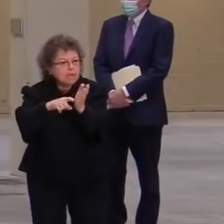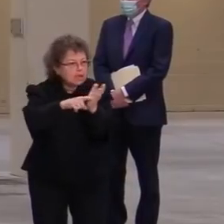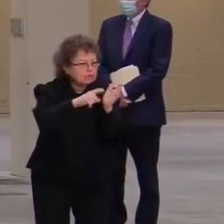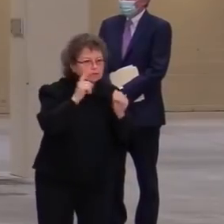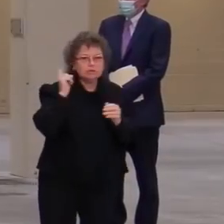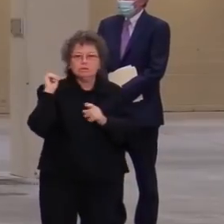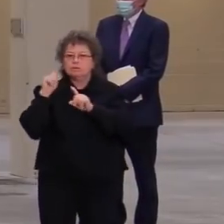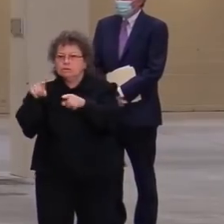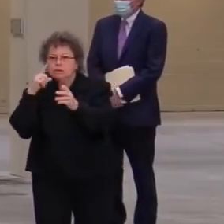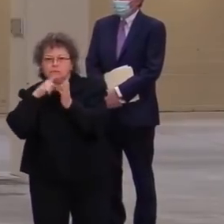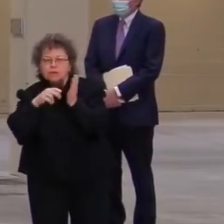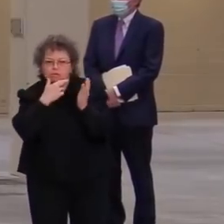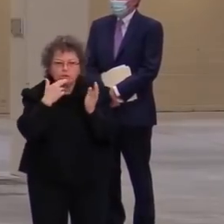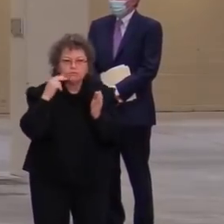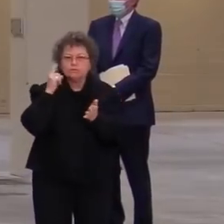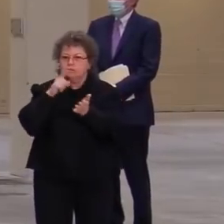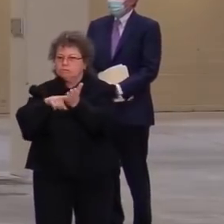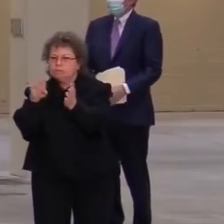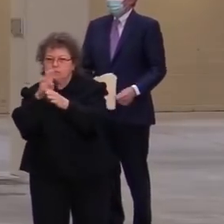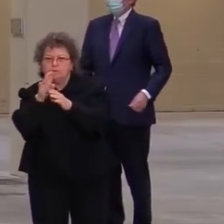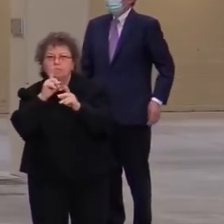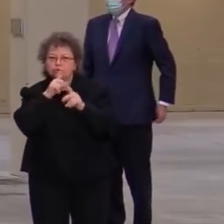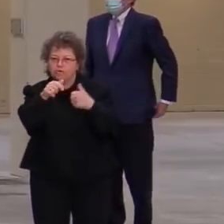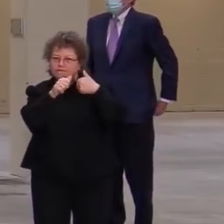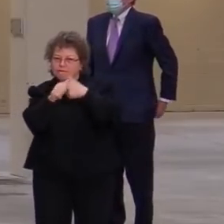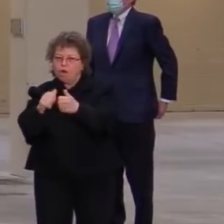to make sure people are complying with the rules.